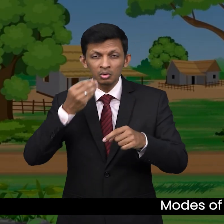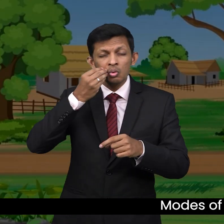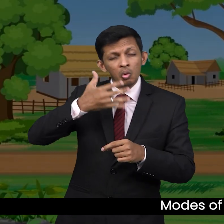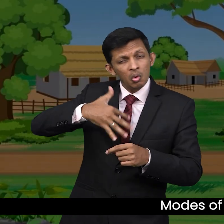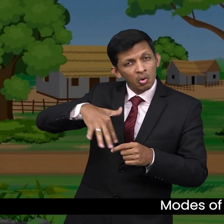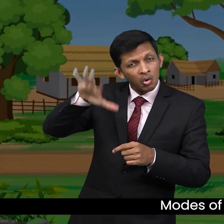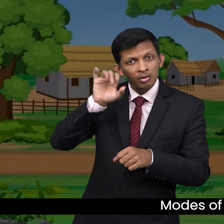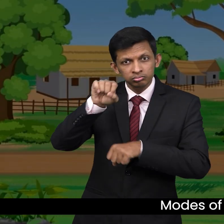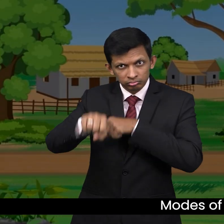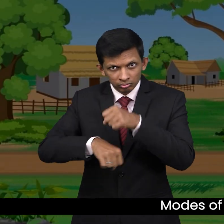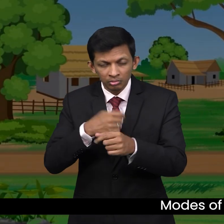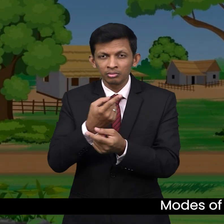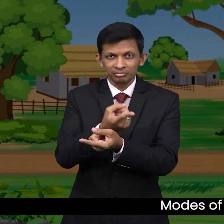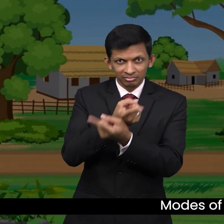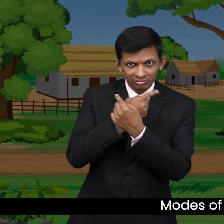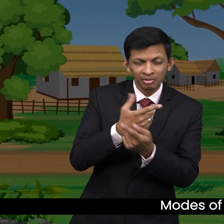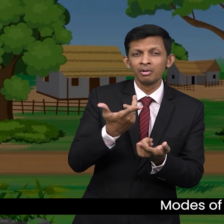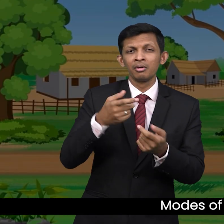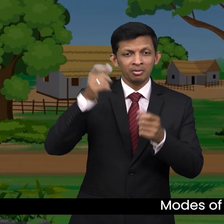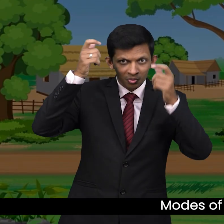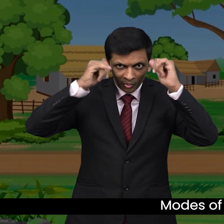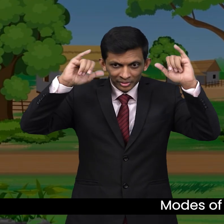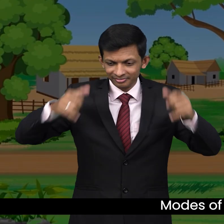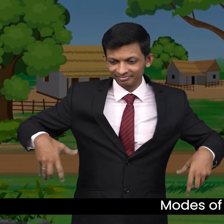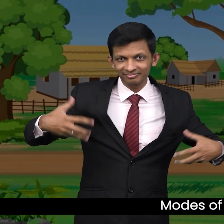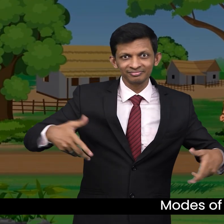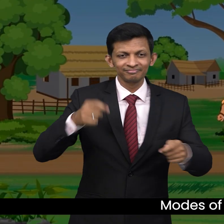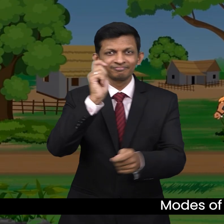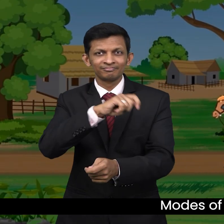modes of transport in olden days,